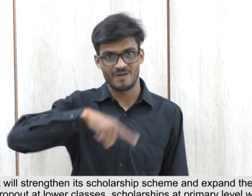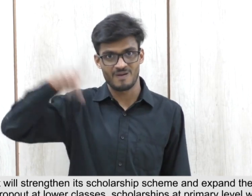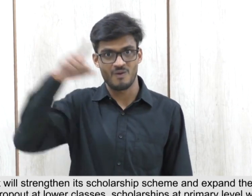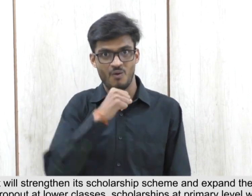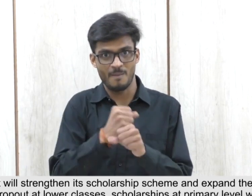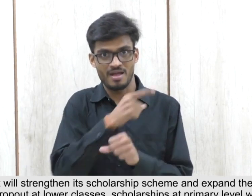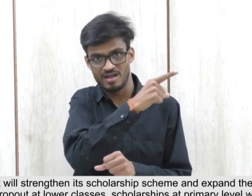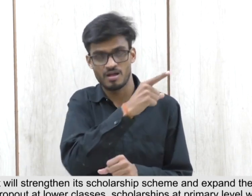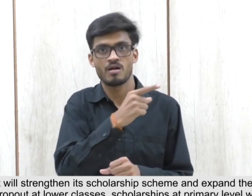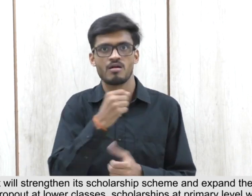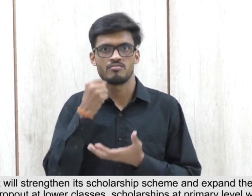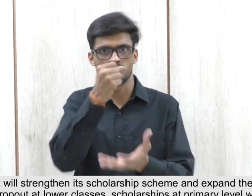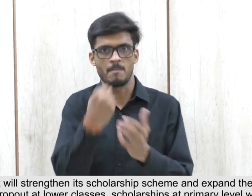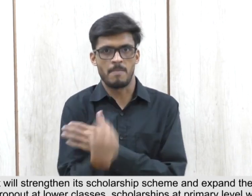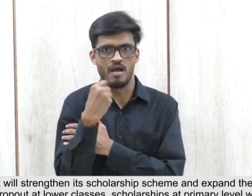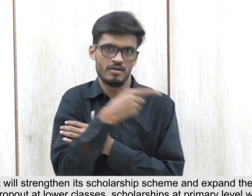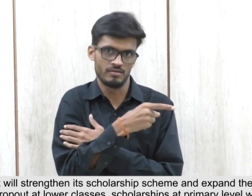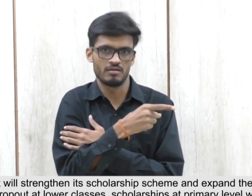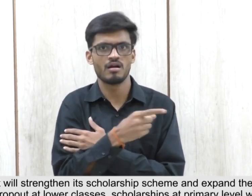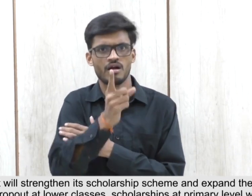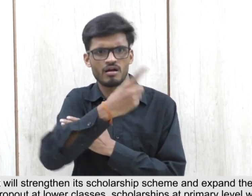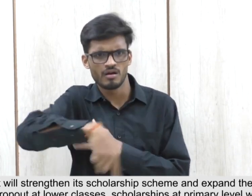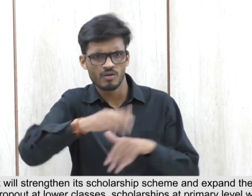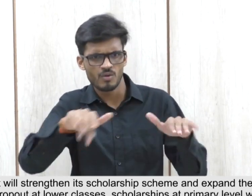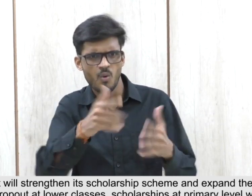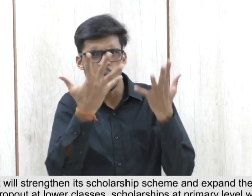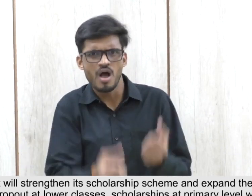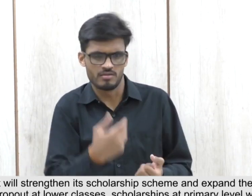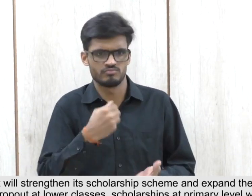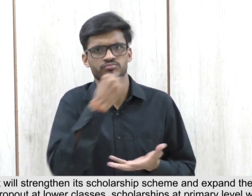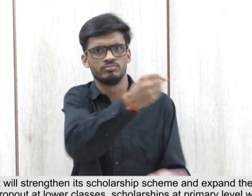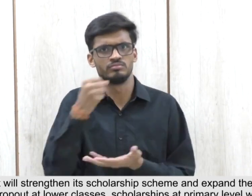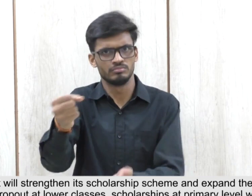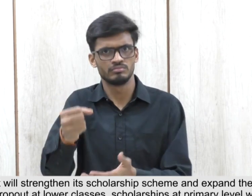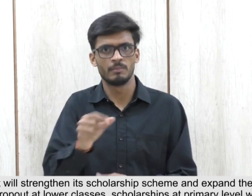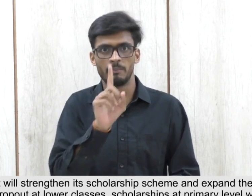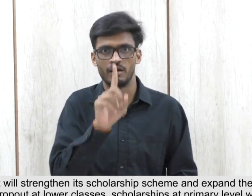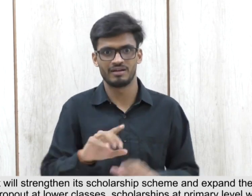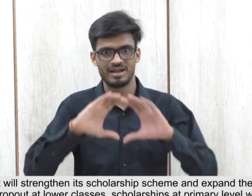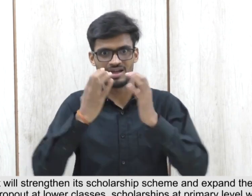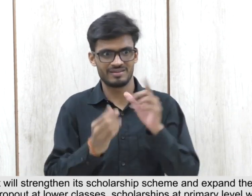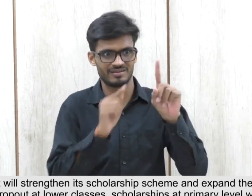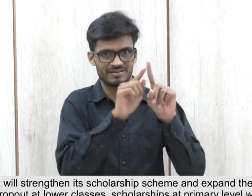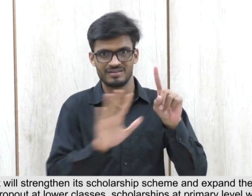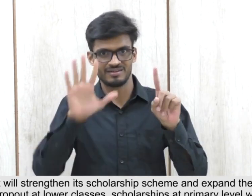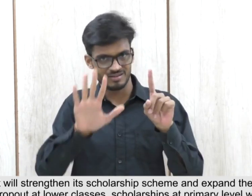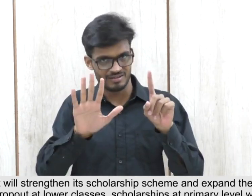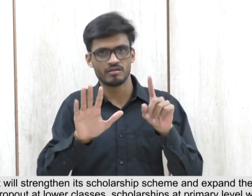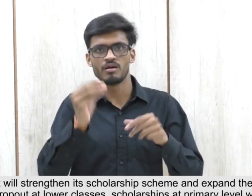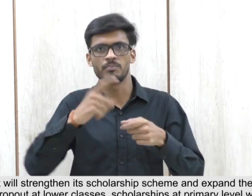The government will strengthen its scholarship scheme and expand the outreach with a view to check dropout at lower classes. Scholarships